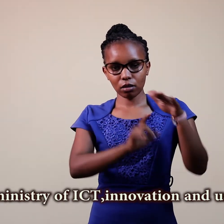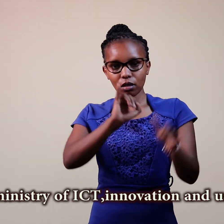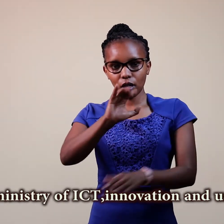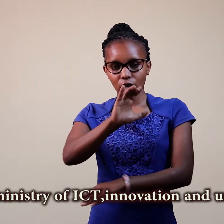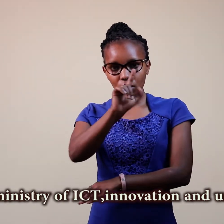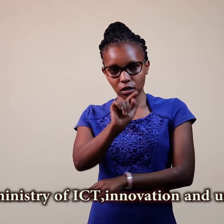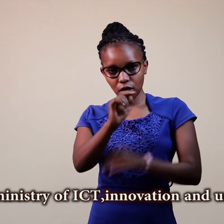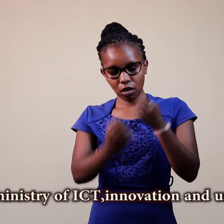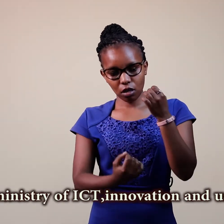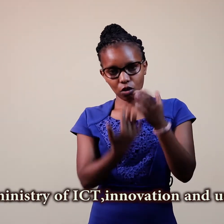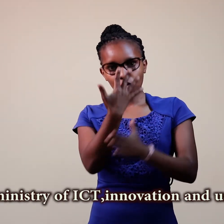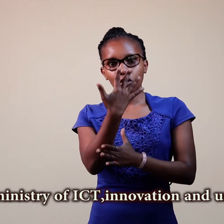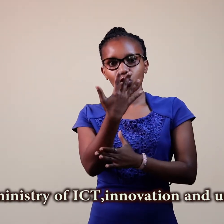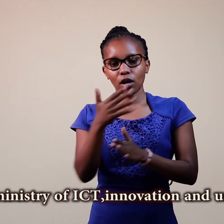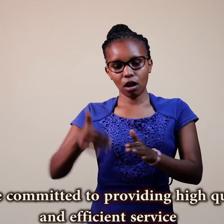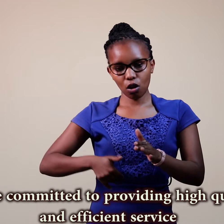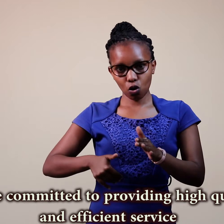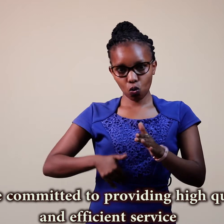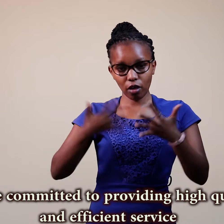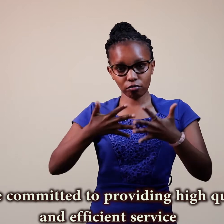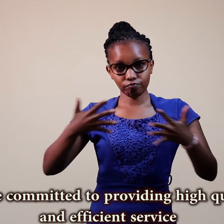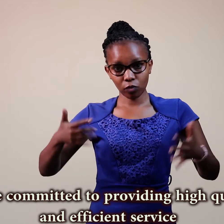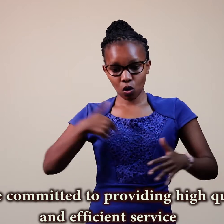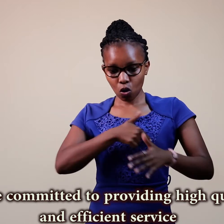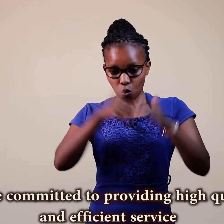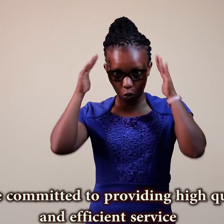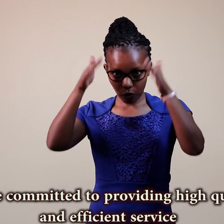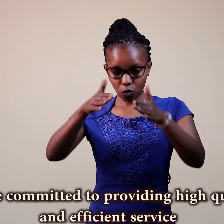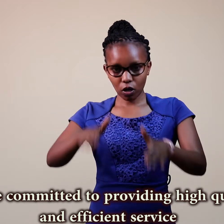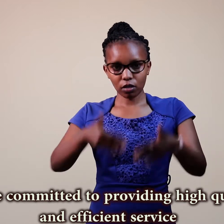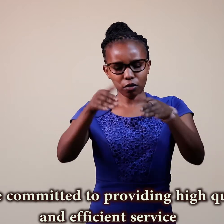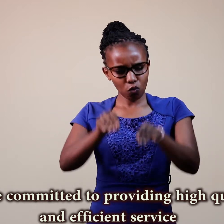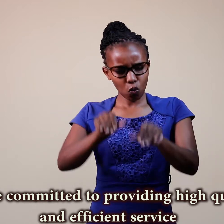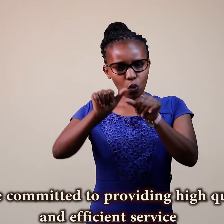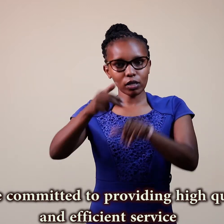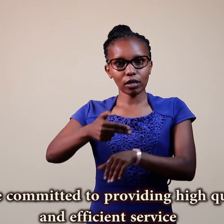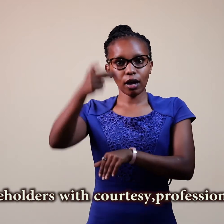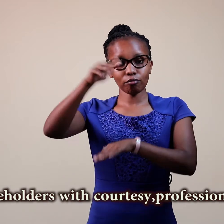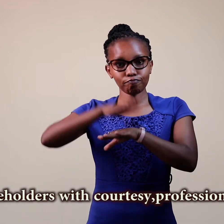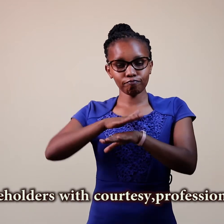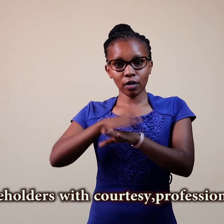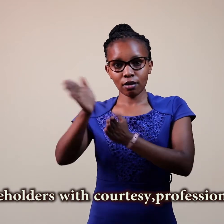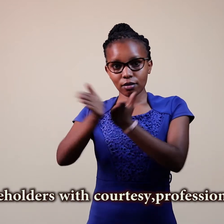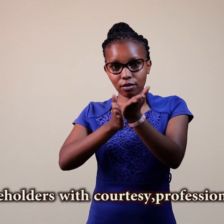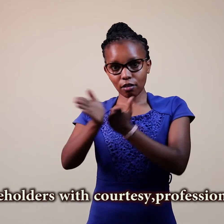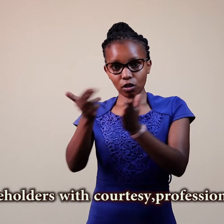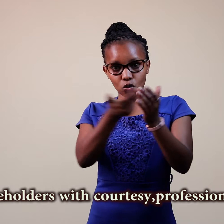Innovation and Youth Affairs. We are committed to providing high quality and efficient service to our stakeholders with courtesy,